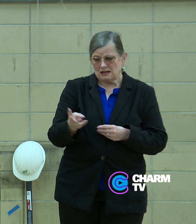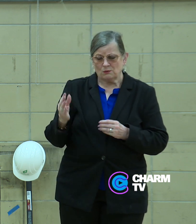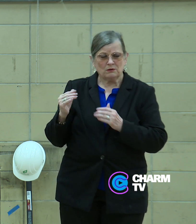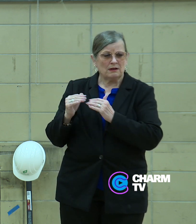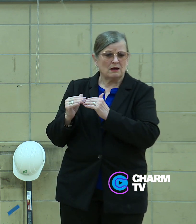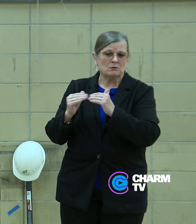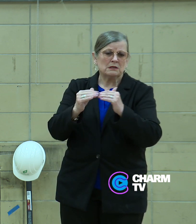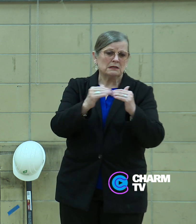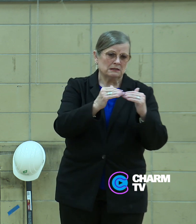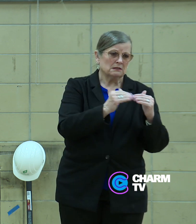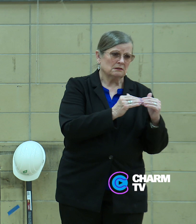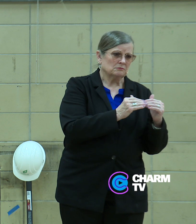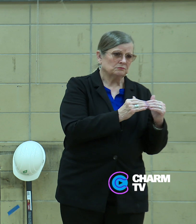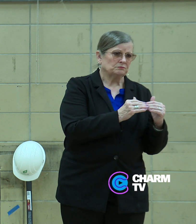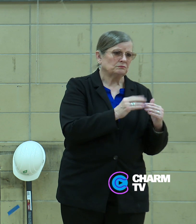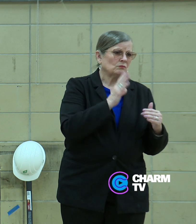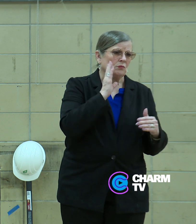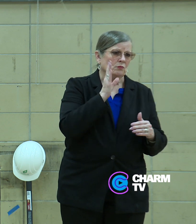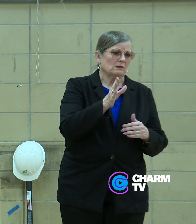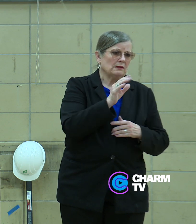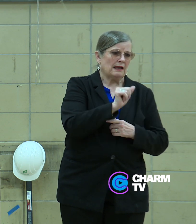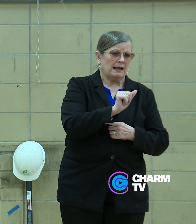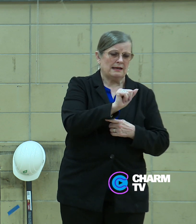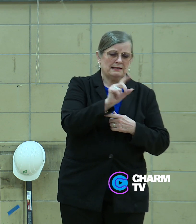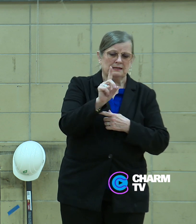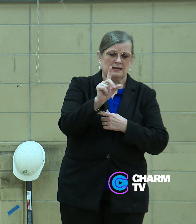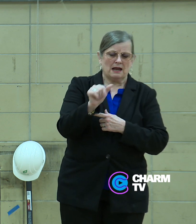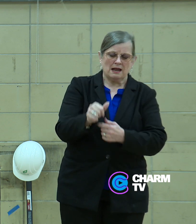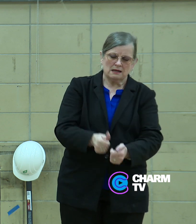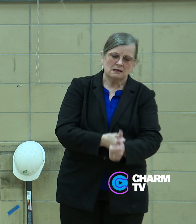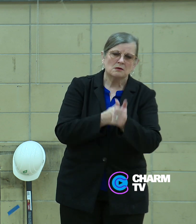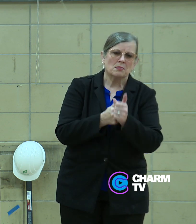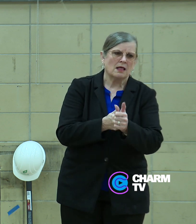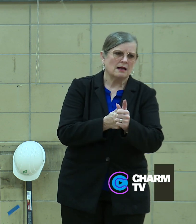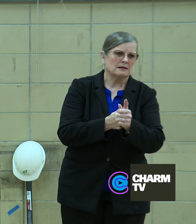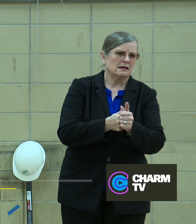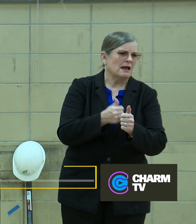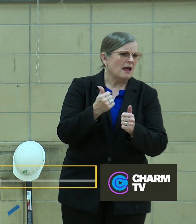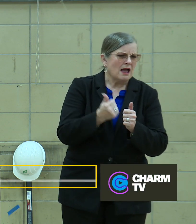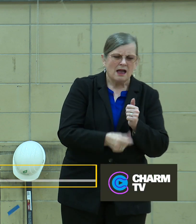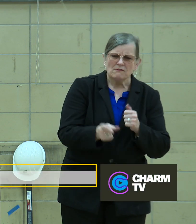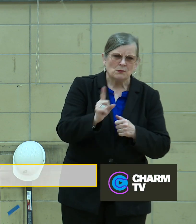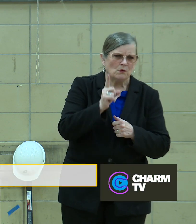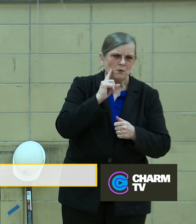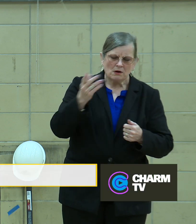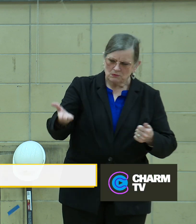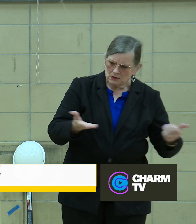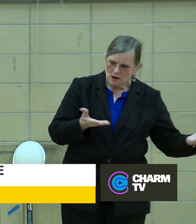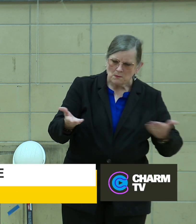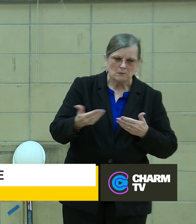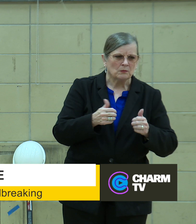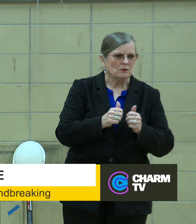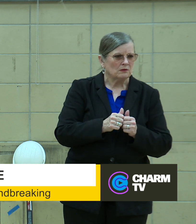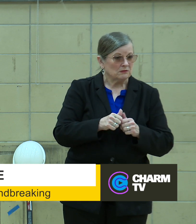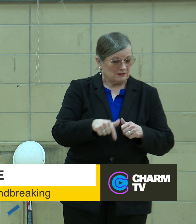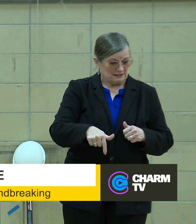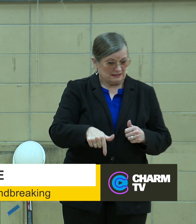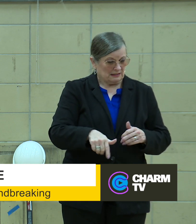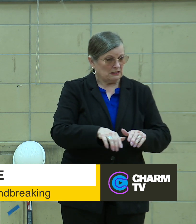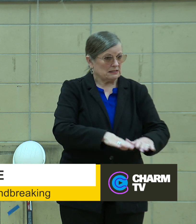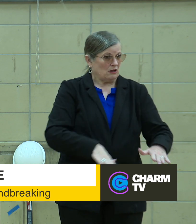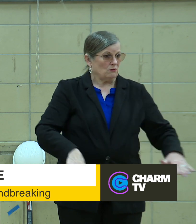also be an ADA compliant facility so that everyone can come and enjoy themselves here. So we're going to